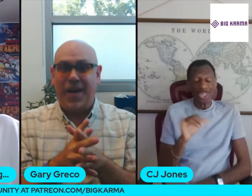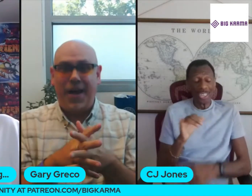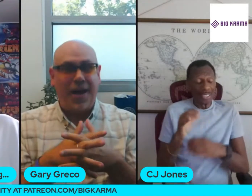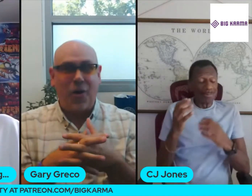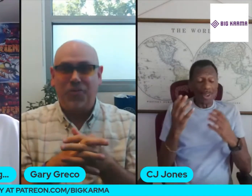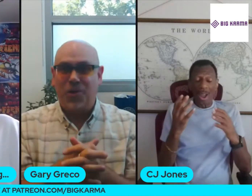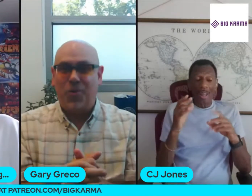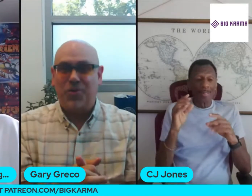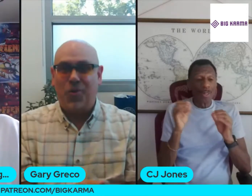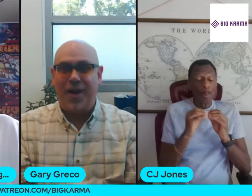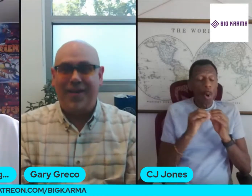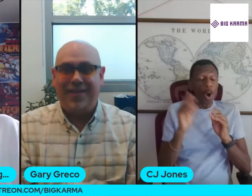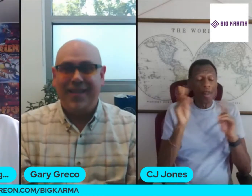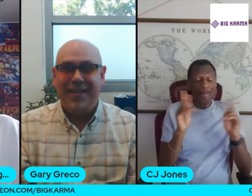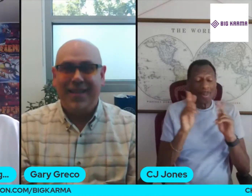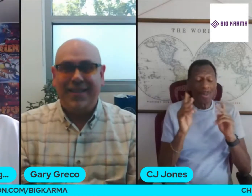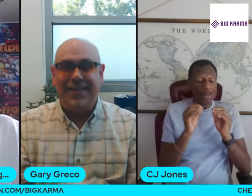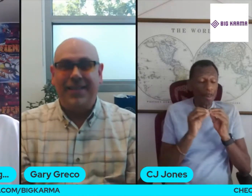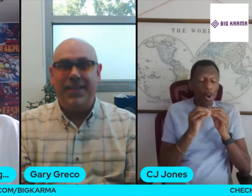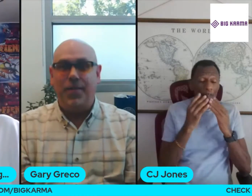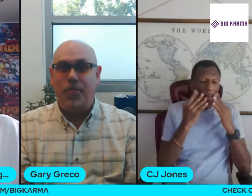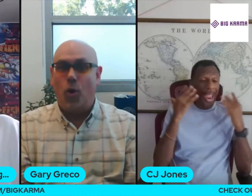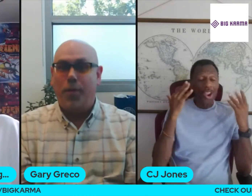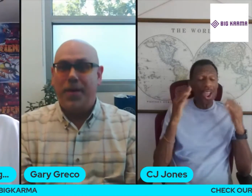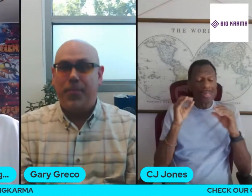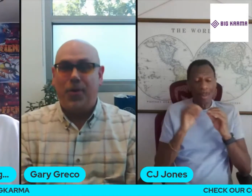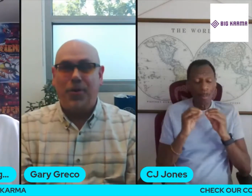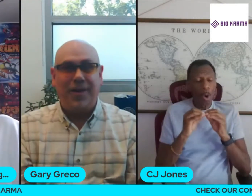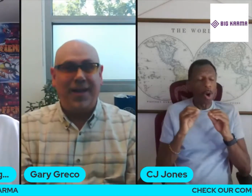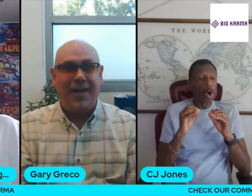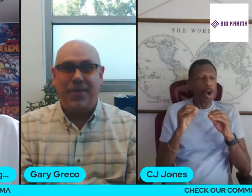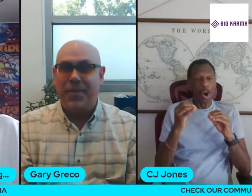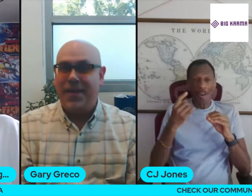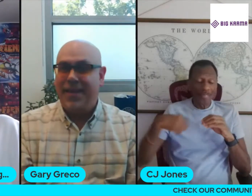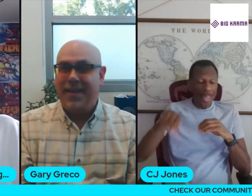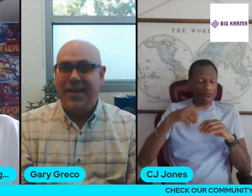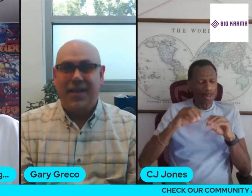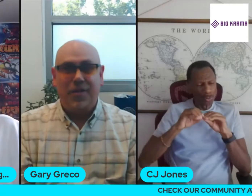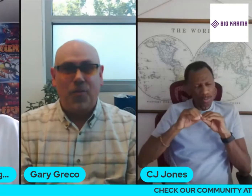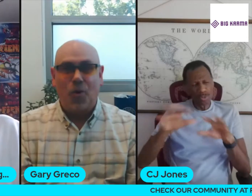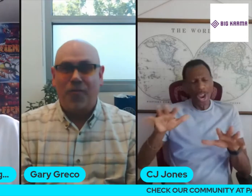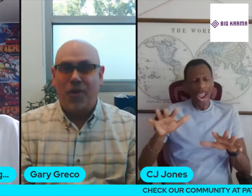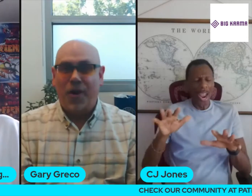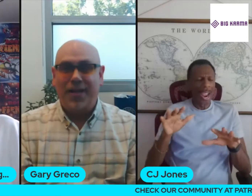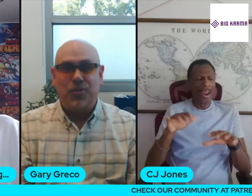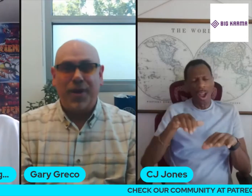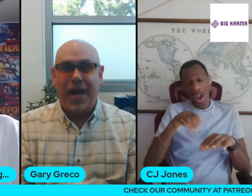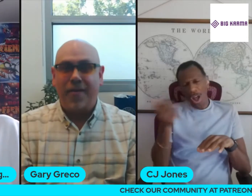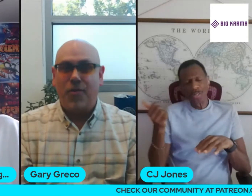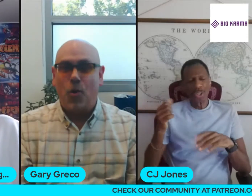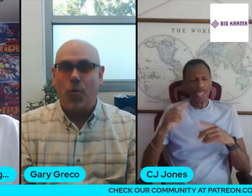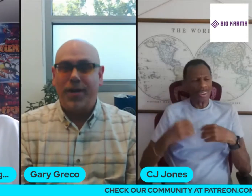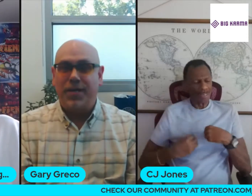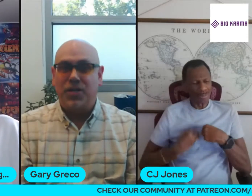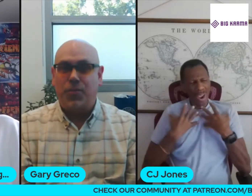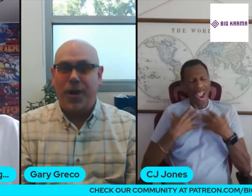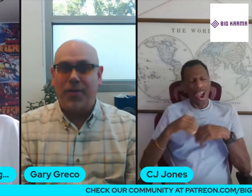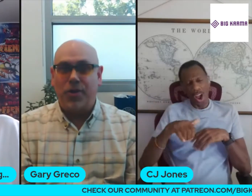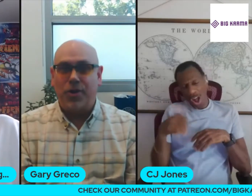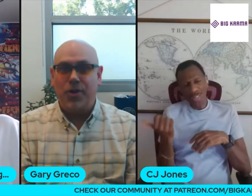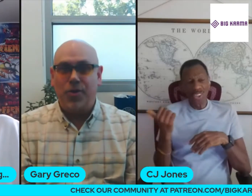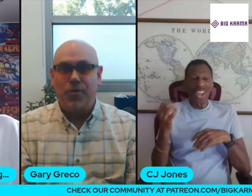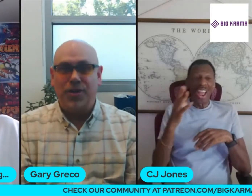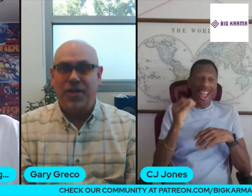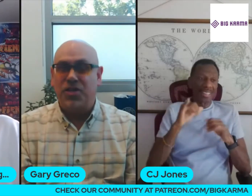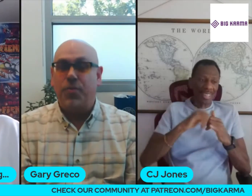Yes, I hope so as well. More people, the more of an audience we have, the more we could spread